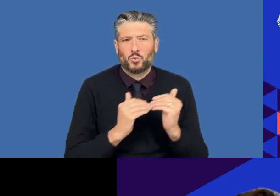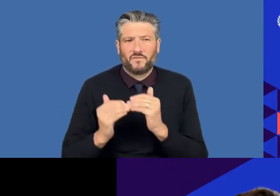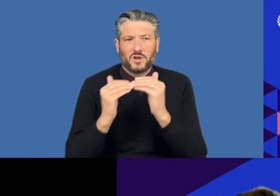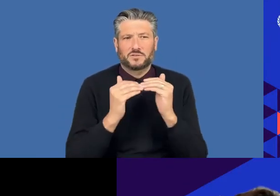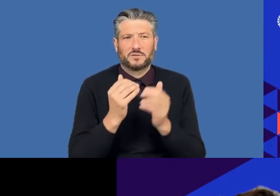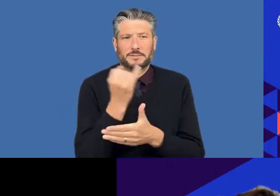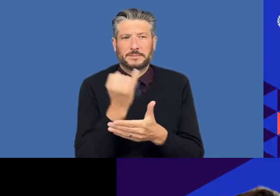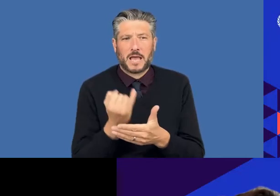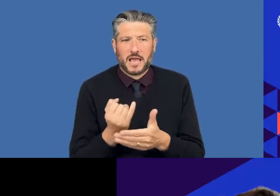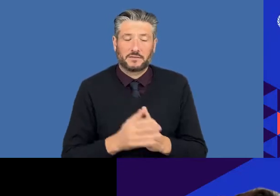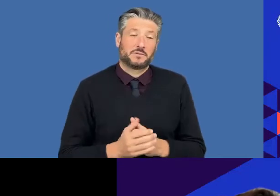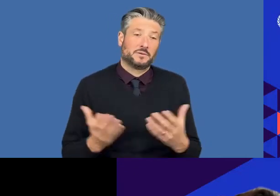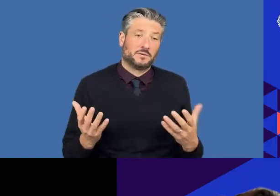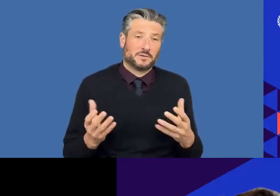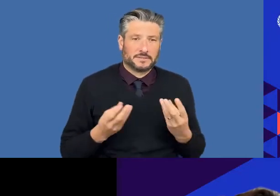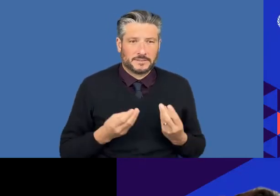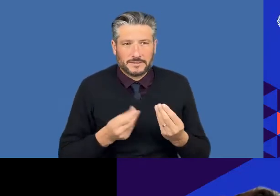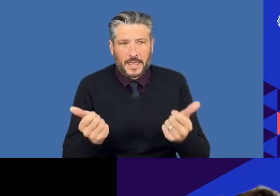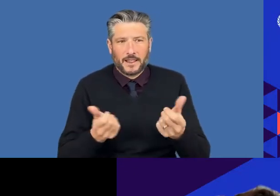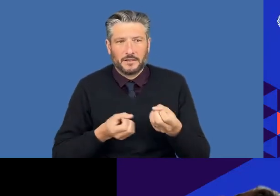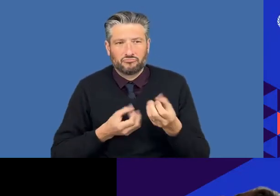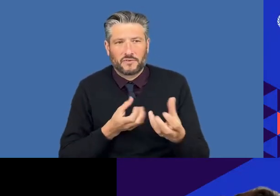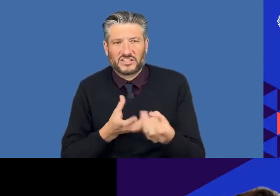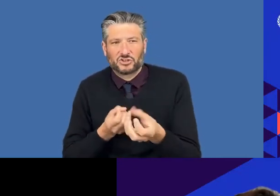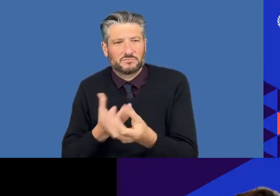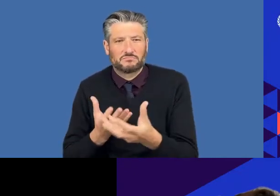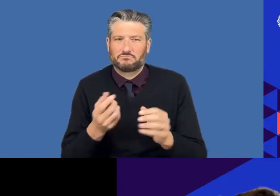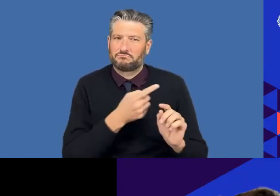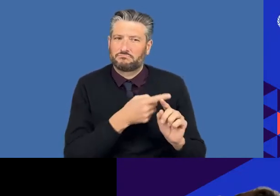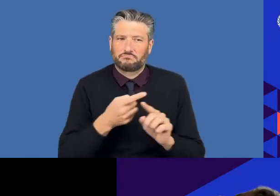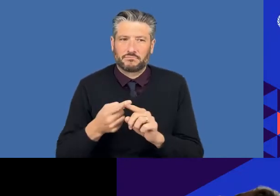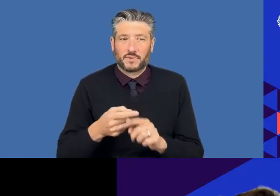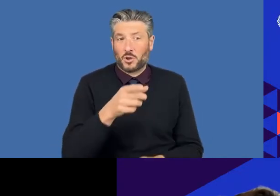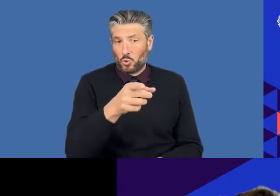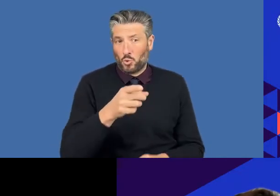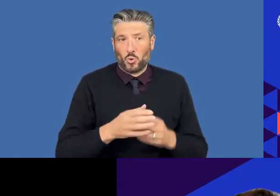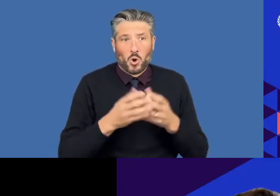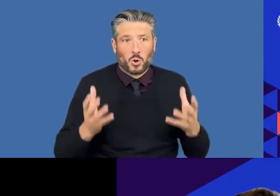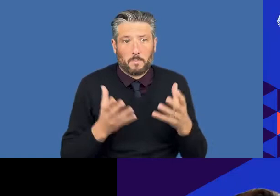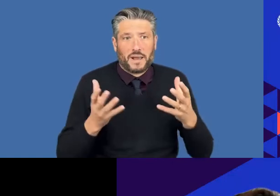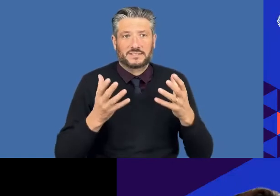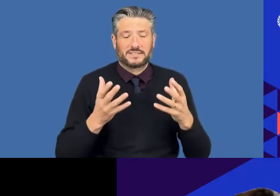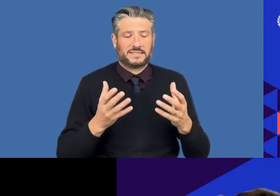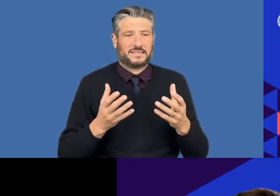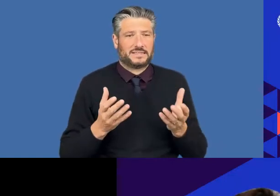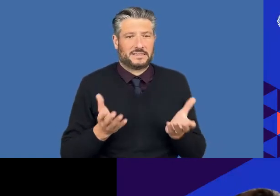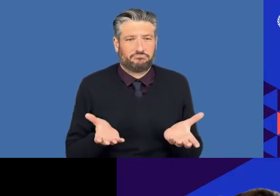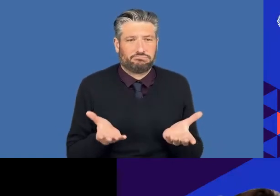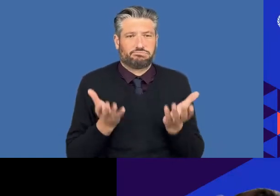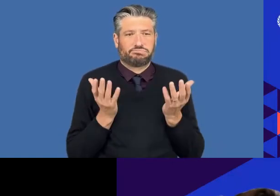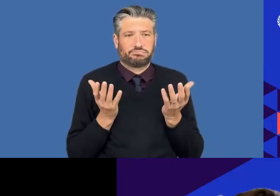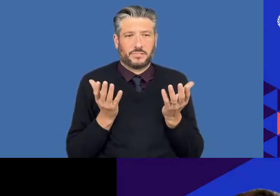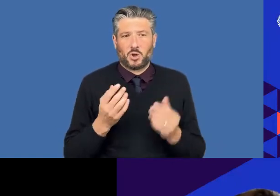skills provision is a key thing. You mentioned things like capacity building of those instructors who are supposed to